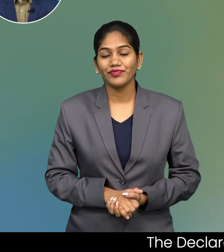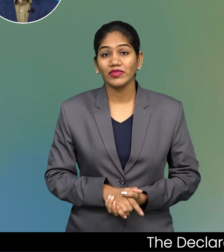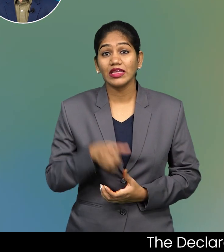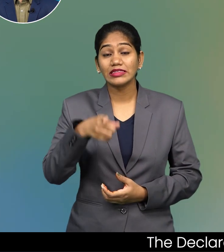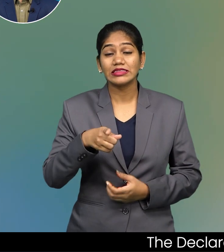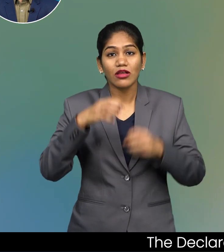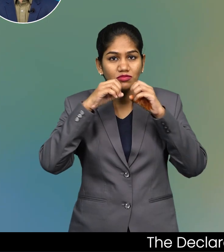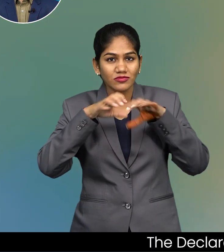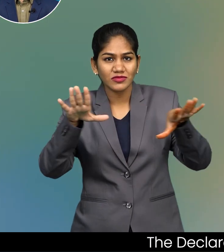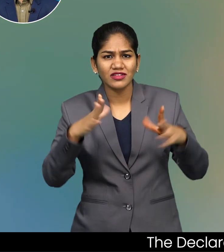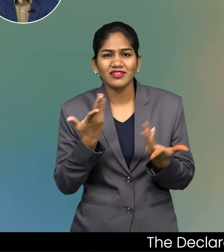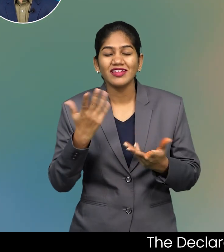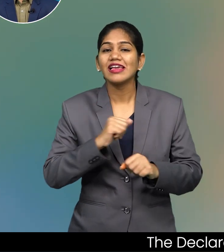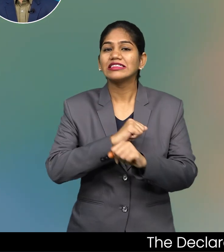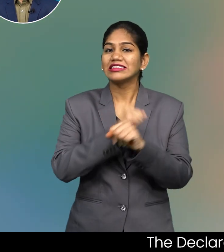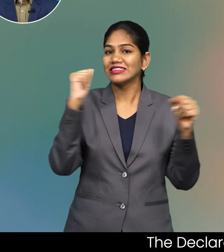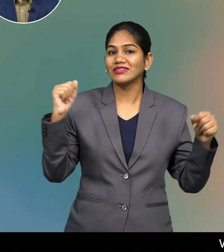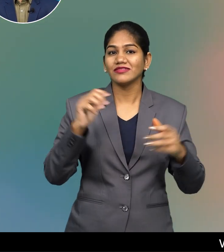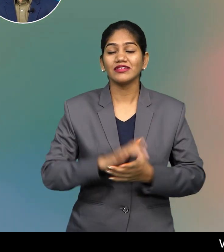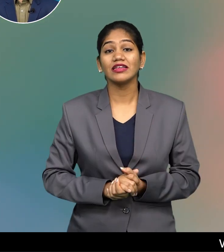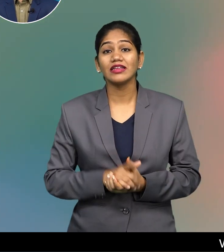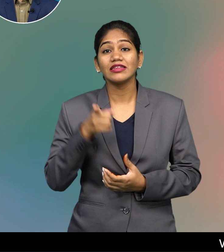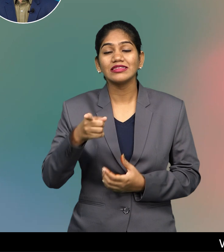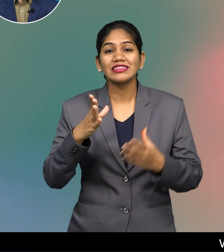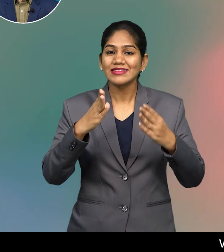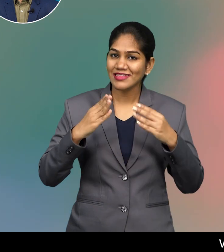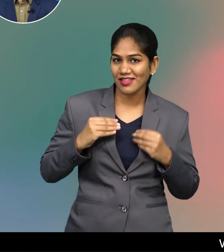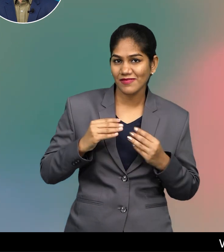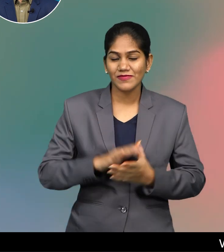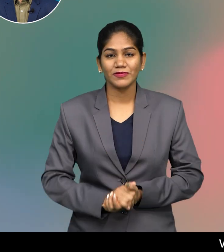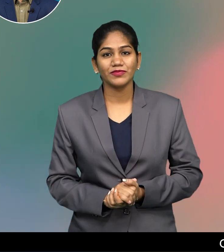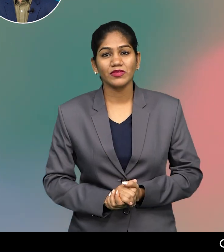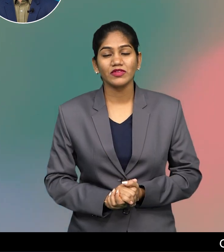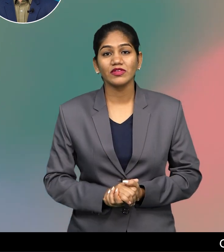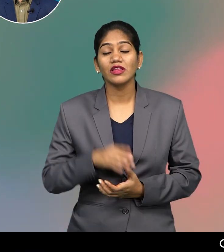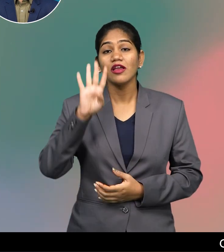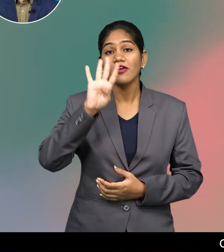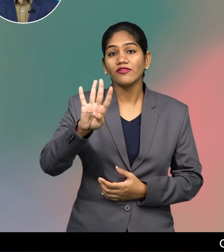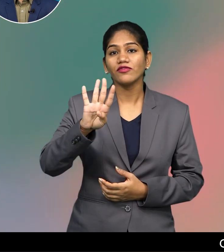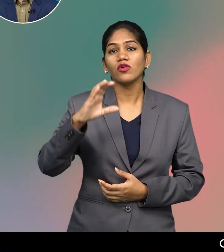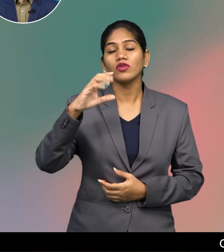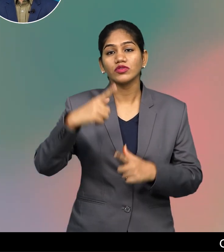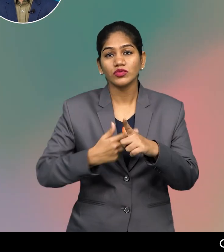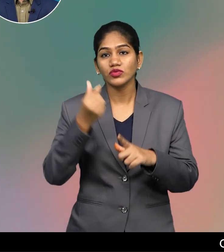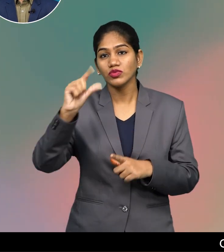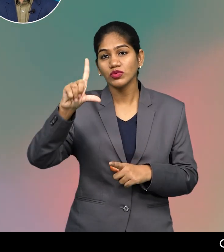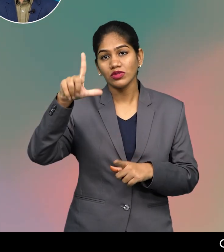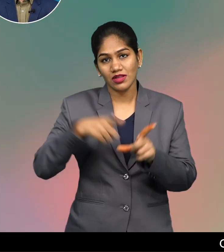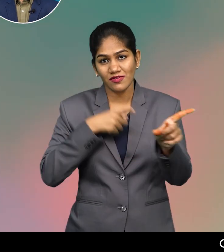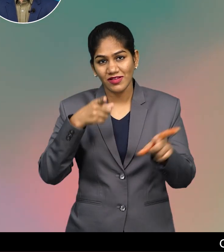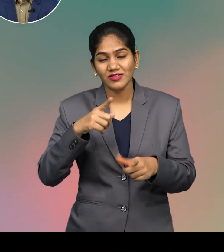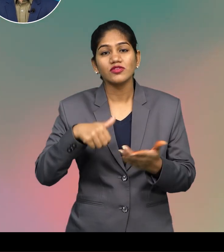The Declaration of Independence was adopted on 4th of July